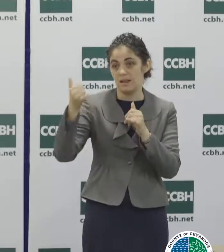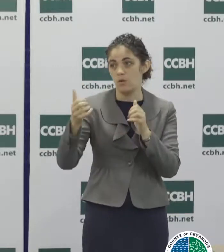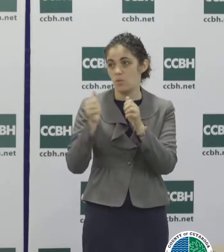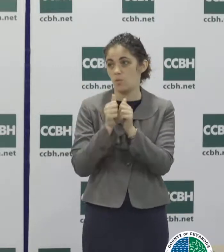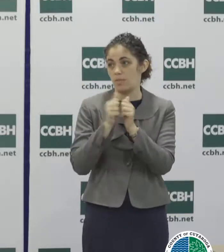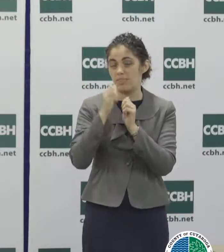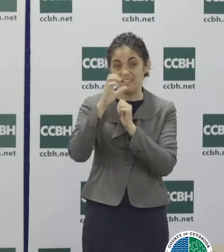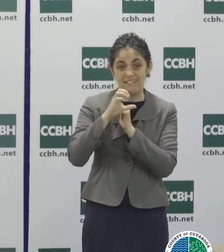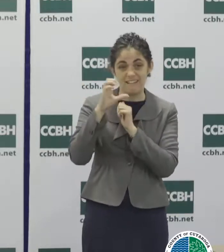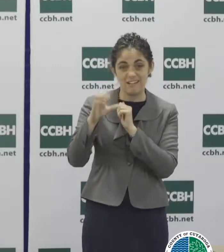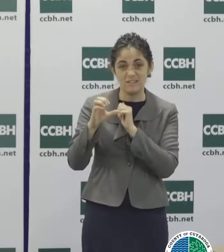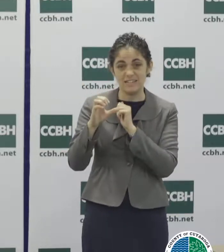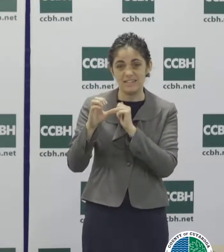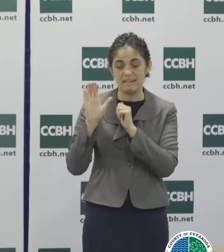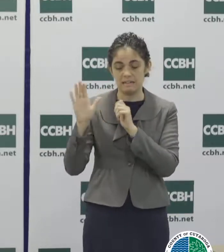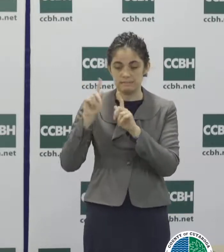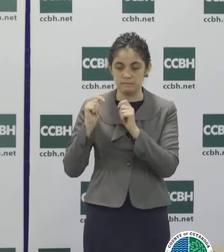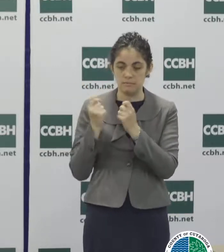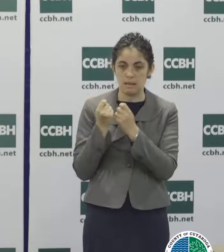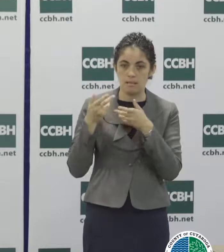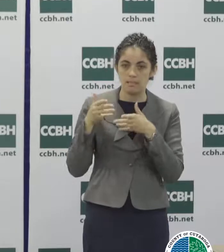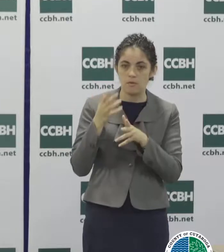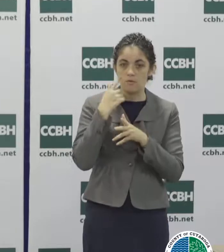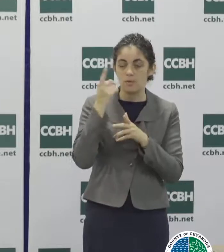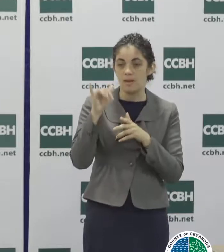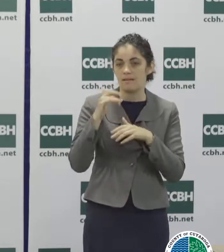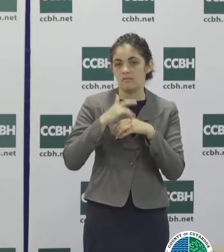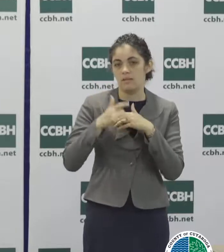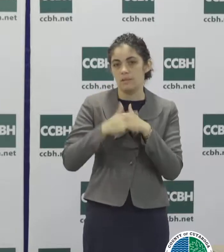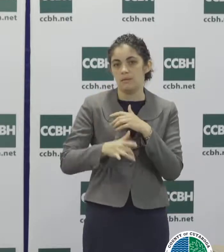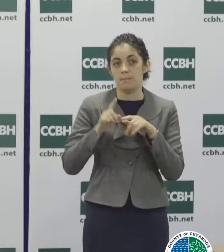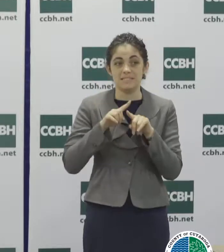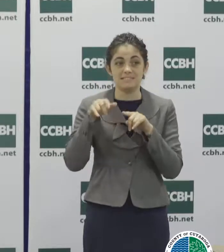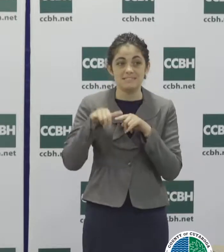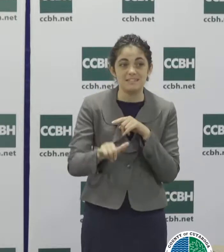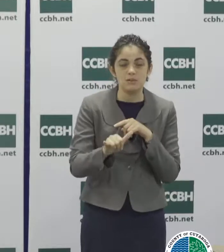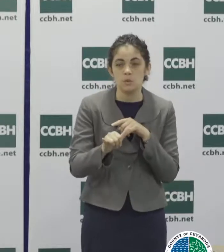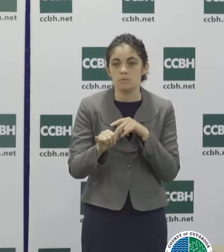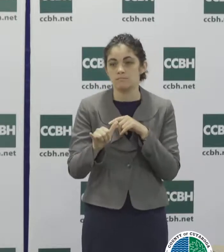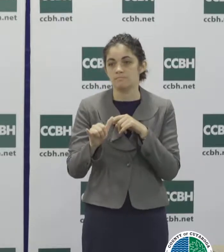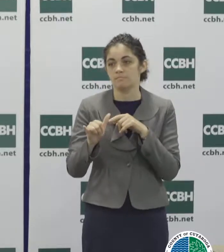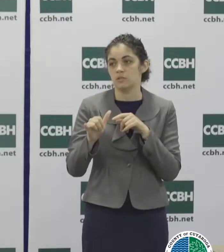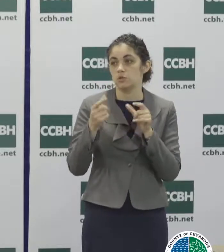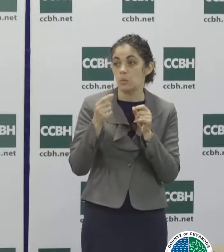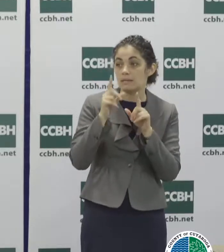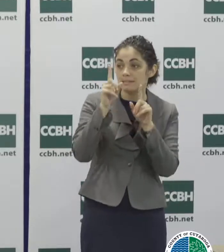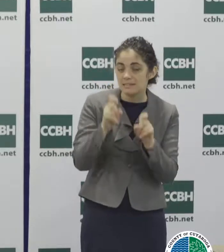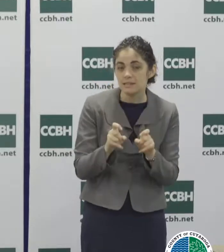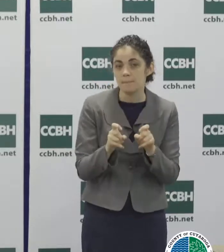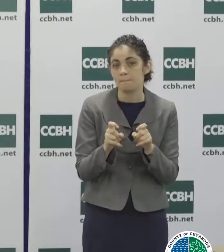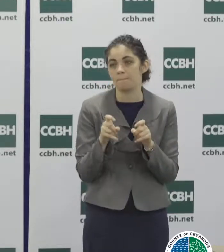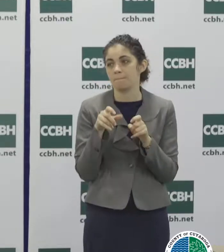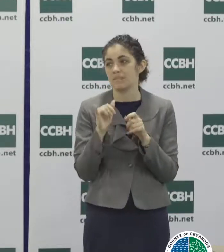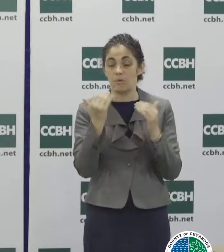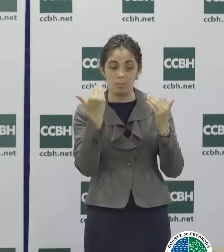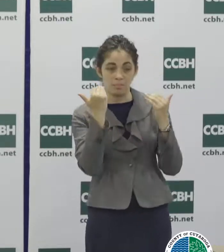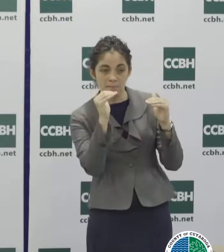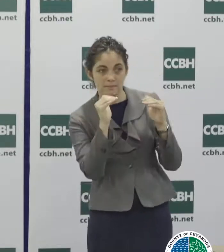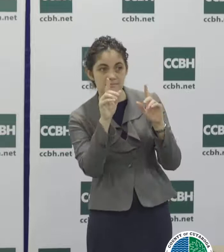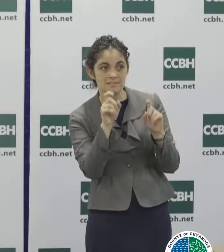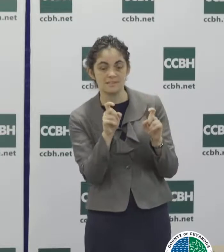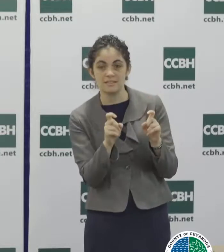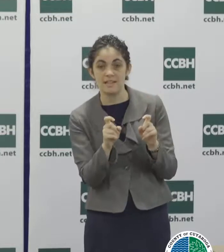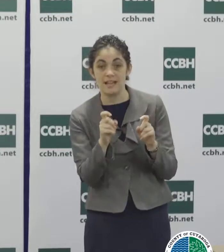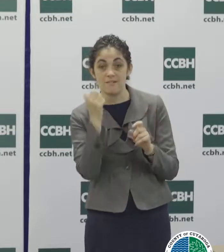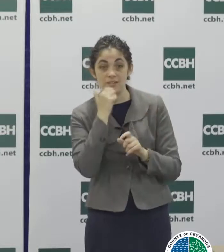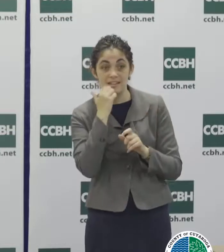our county executive and his team giving us those resources, but it's still trying to get them rolled out. We still have a limited number of tests